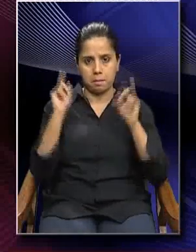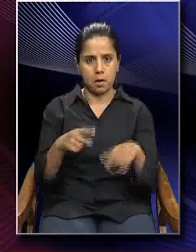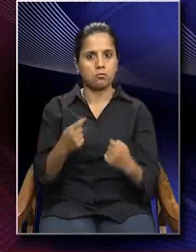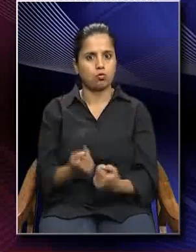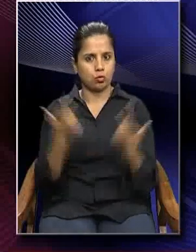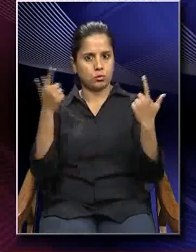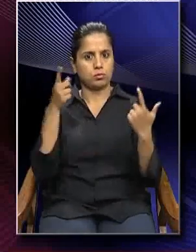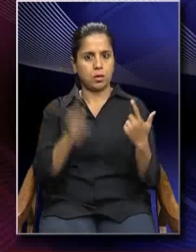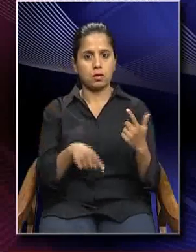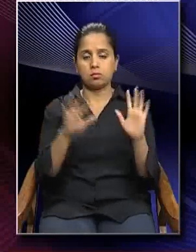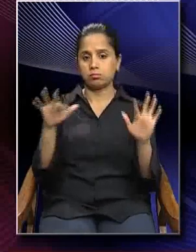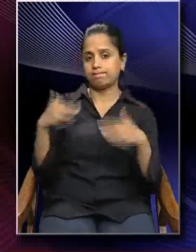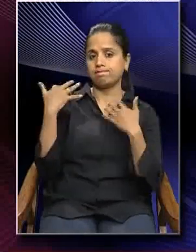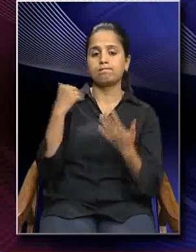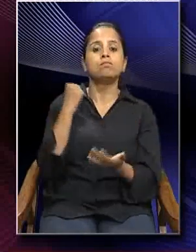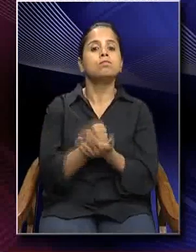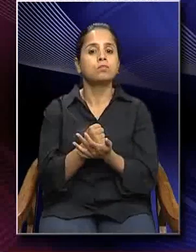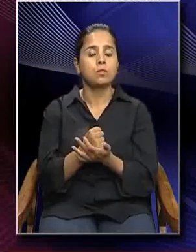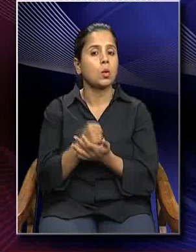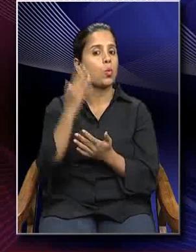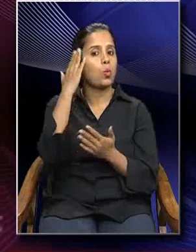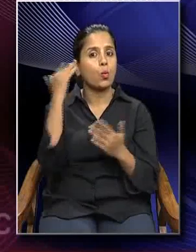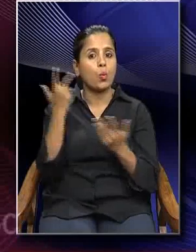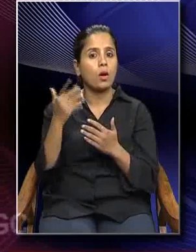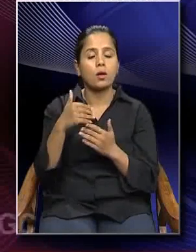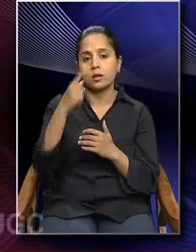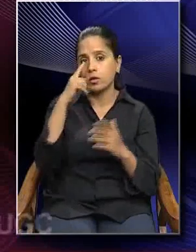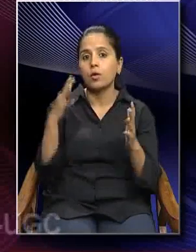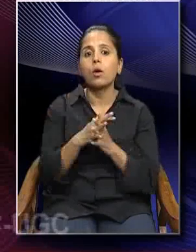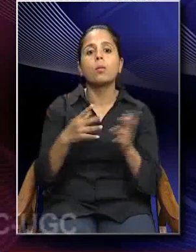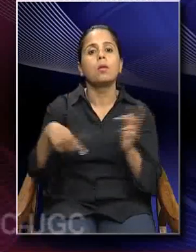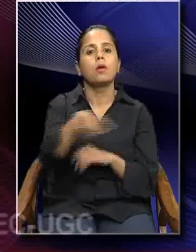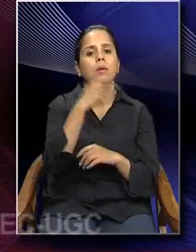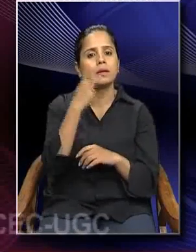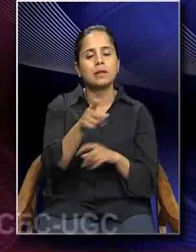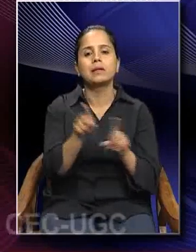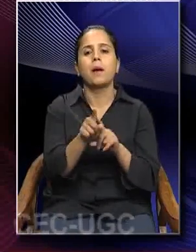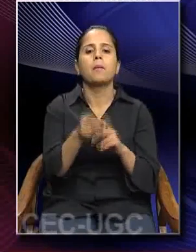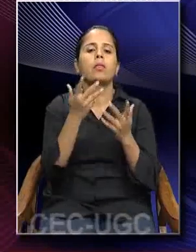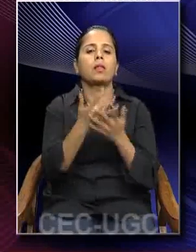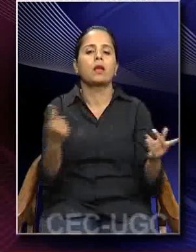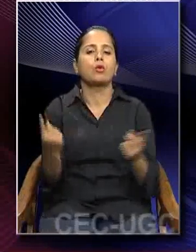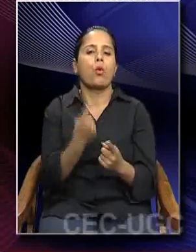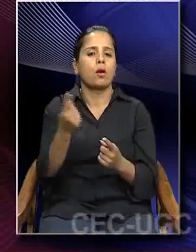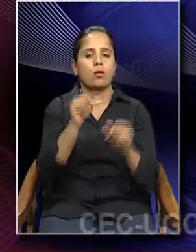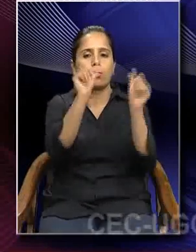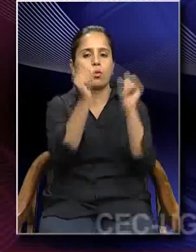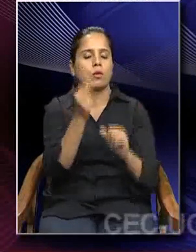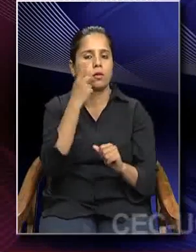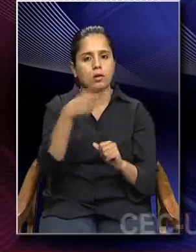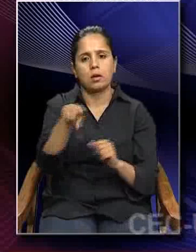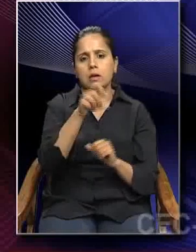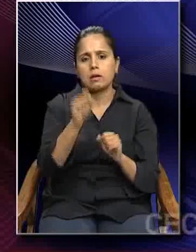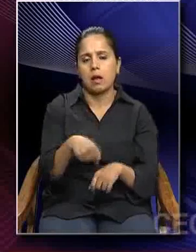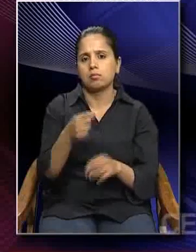and attractively because ultimately women were a commodity. So, here one can